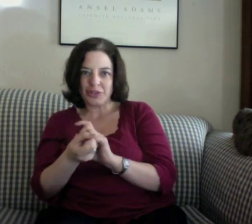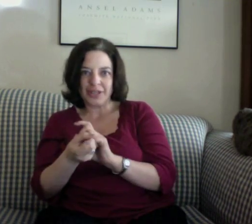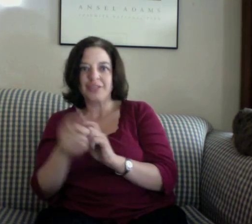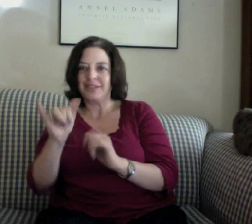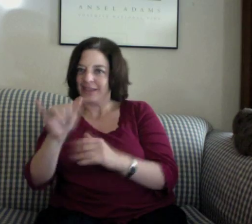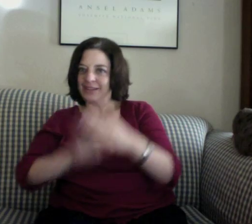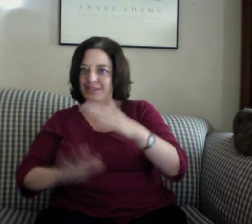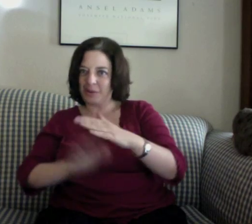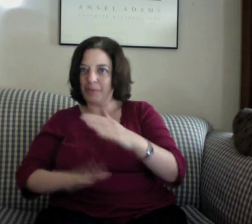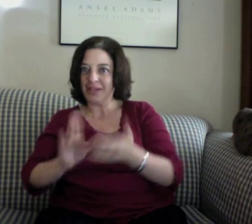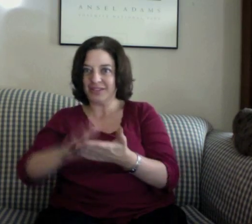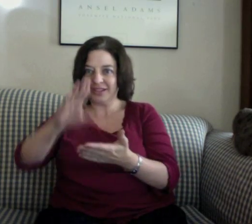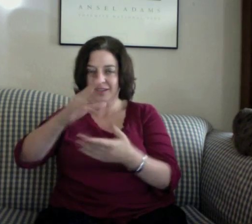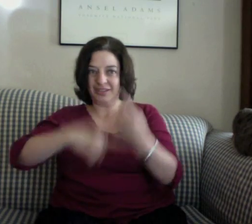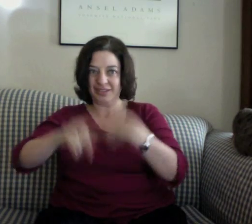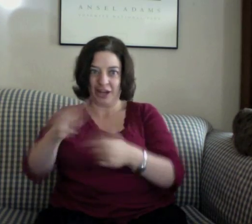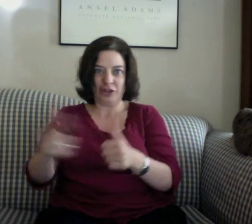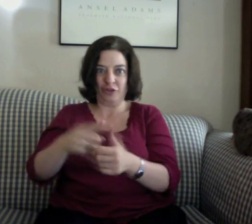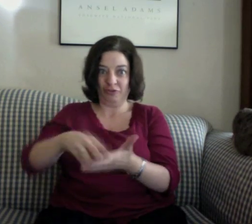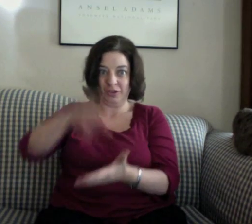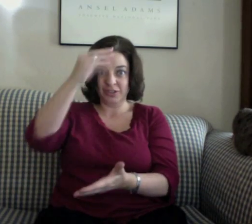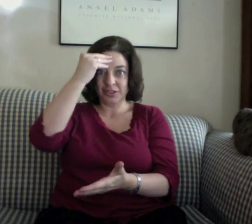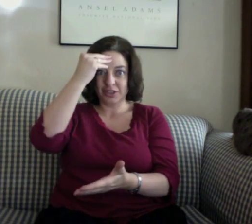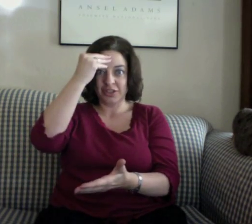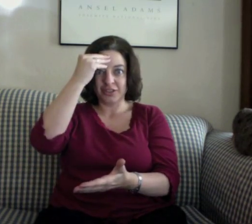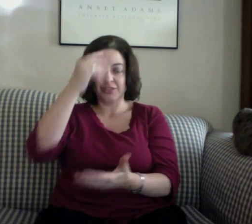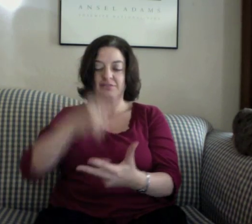Uninflected means there's no real change to it. That's the basic sign that you first learned.